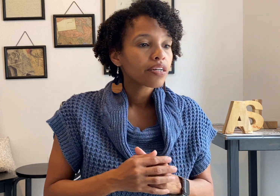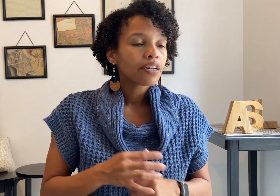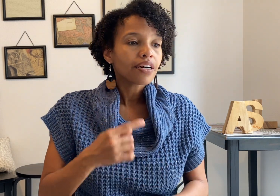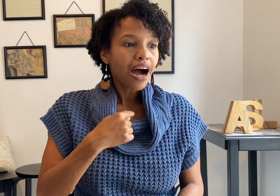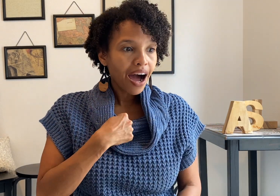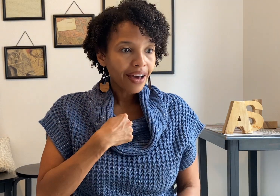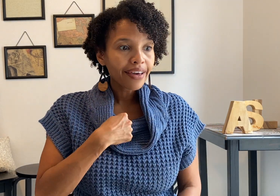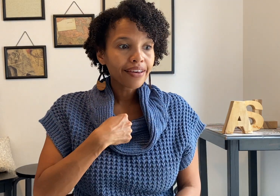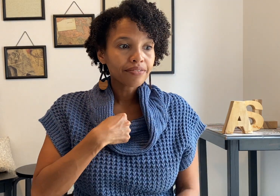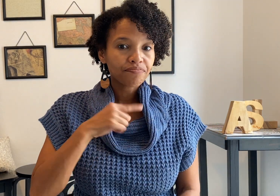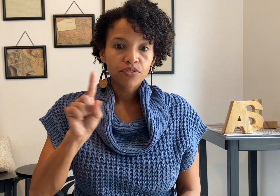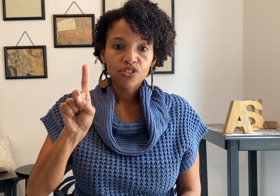I.